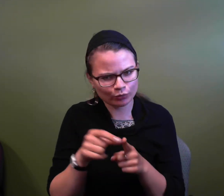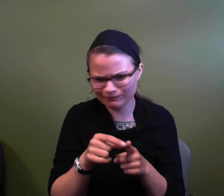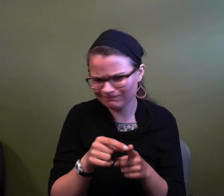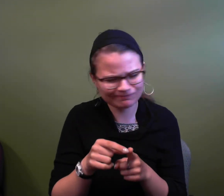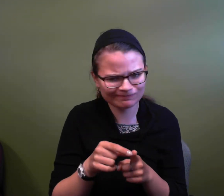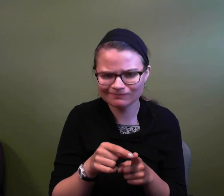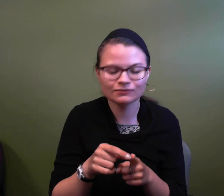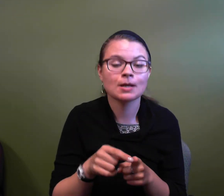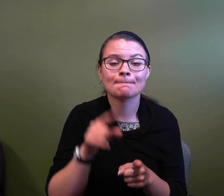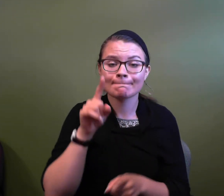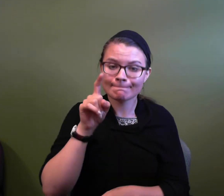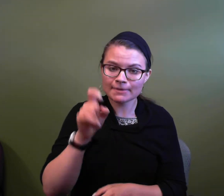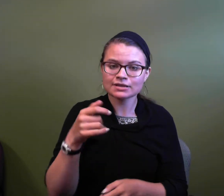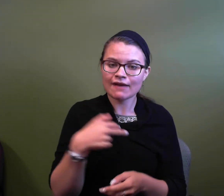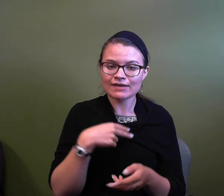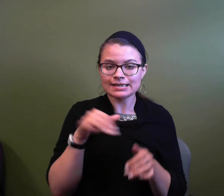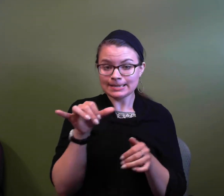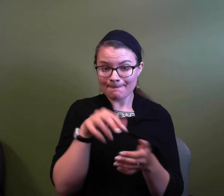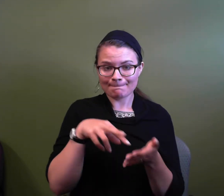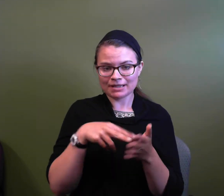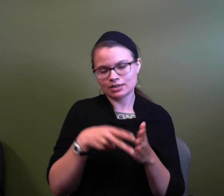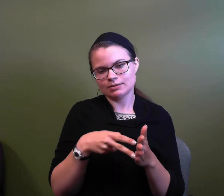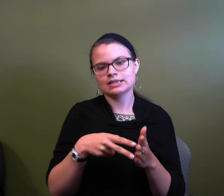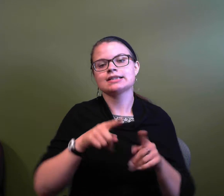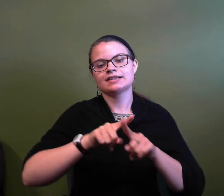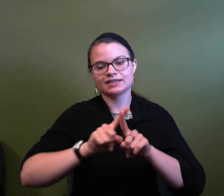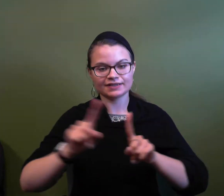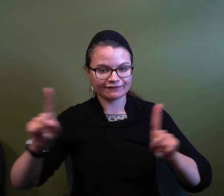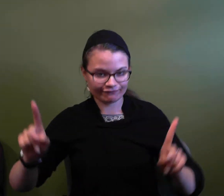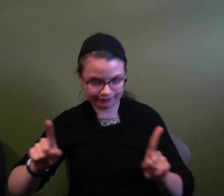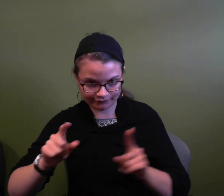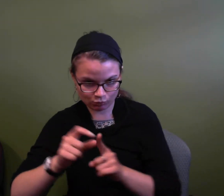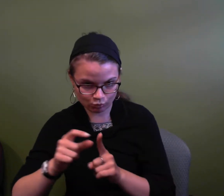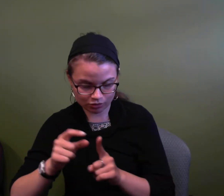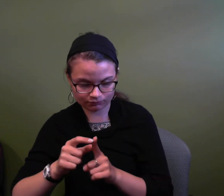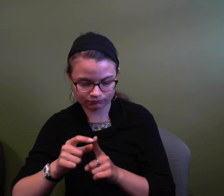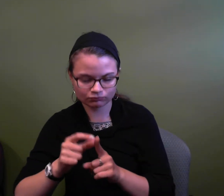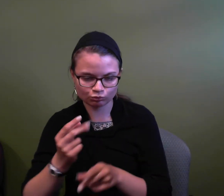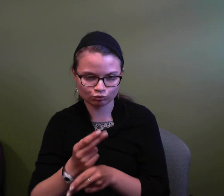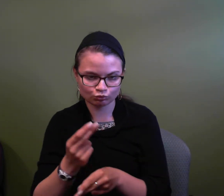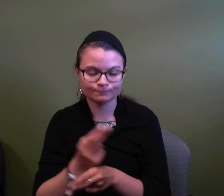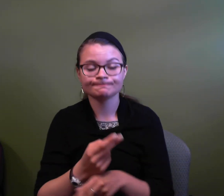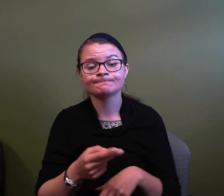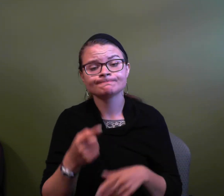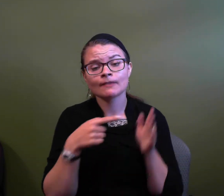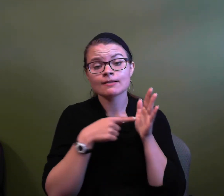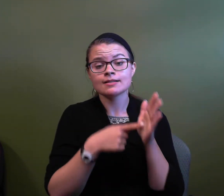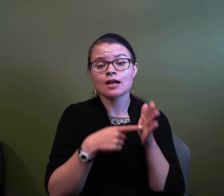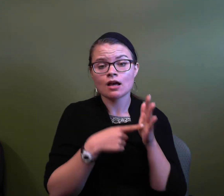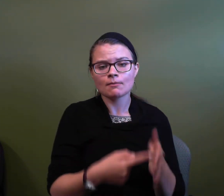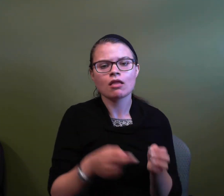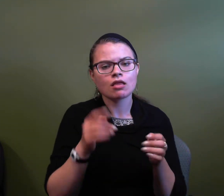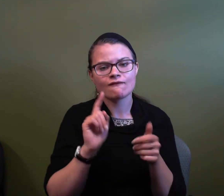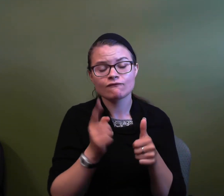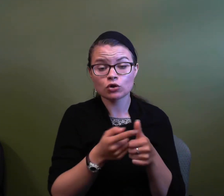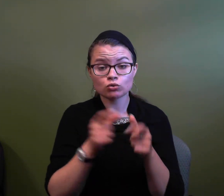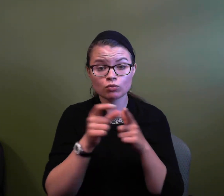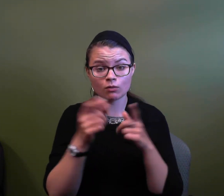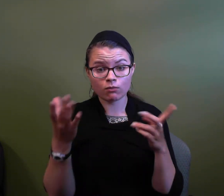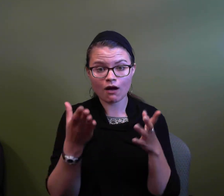meaning but are different words. So let's look at an example. Our first word here is education.